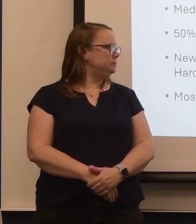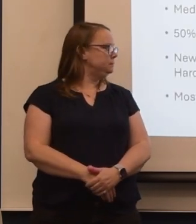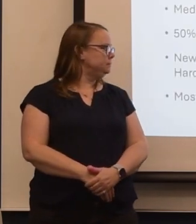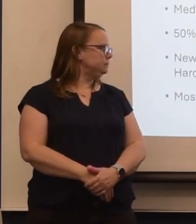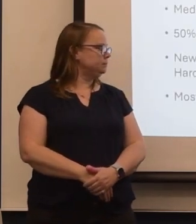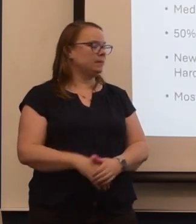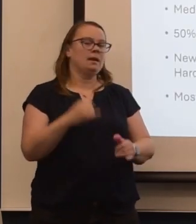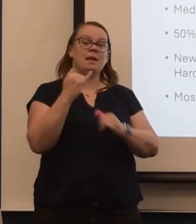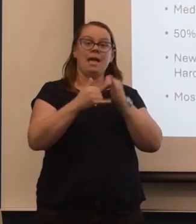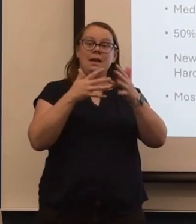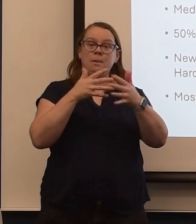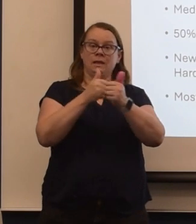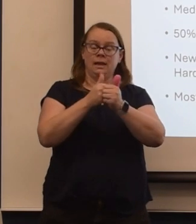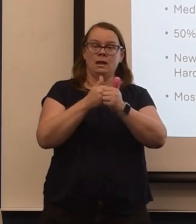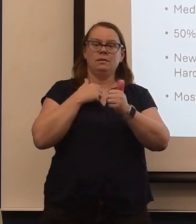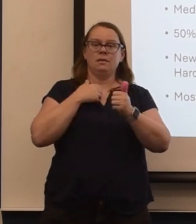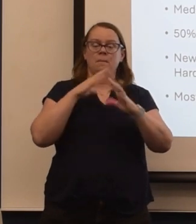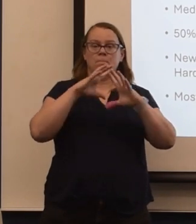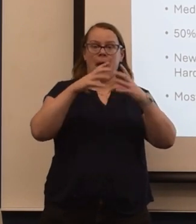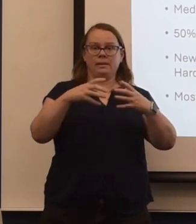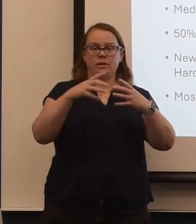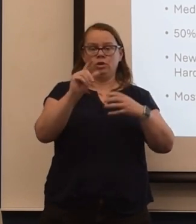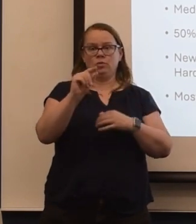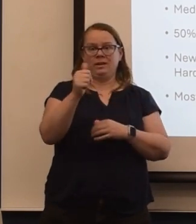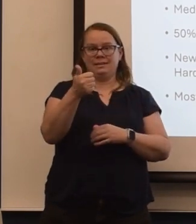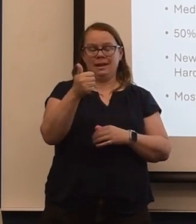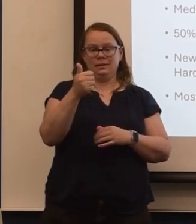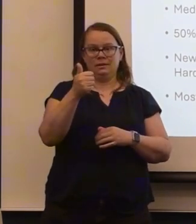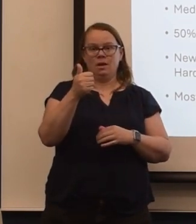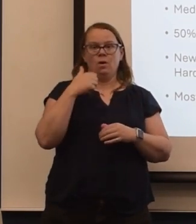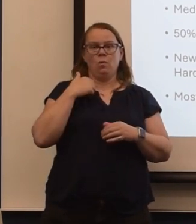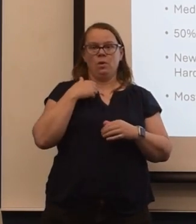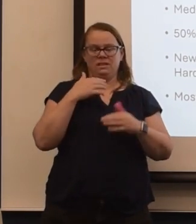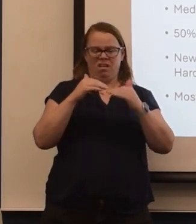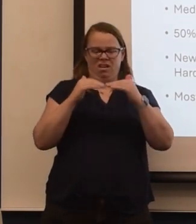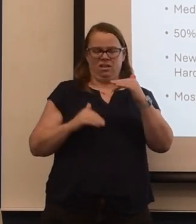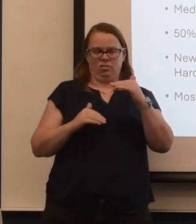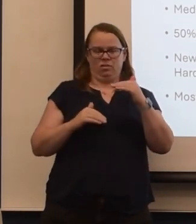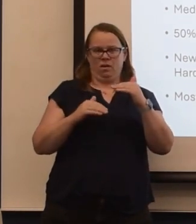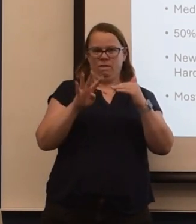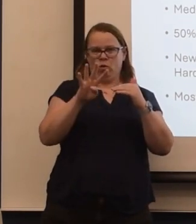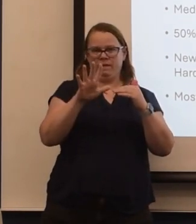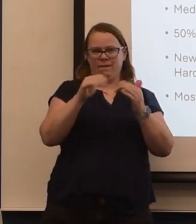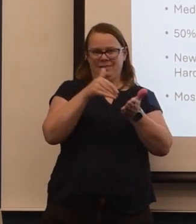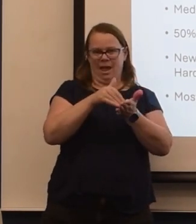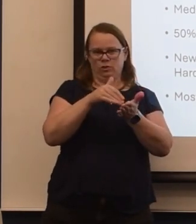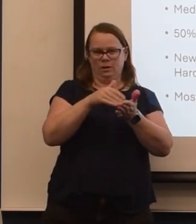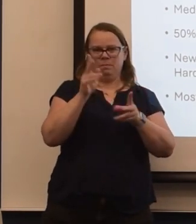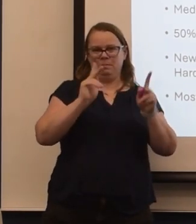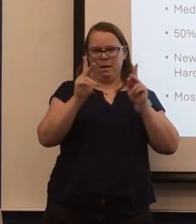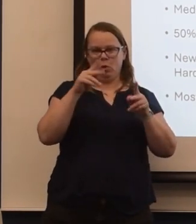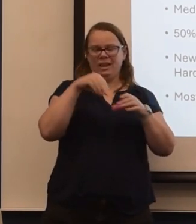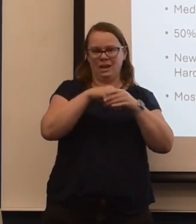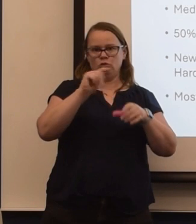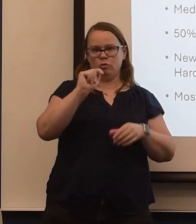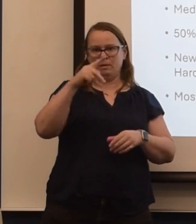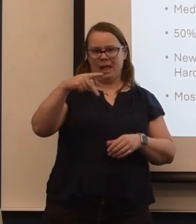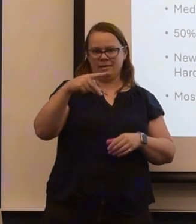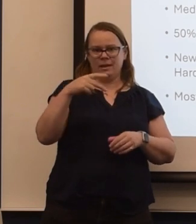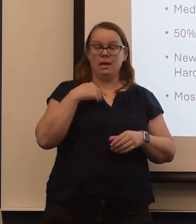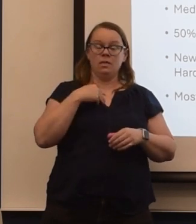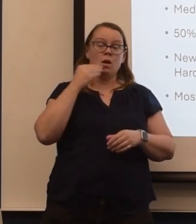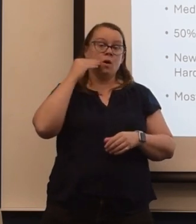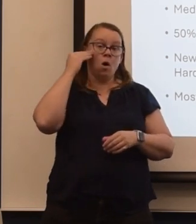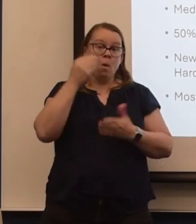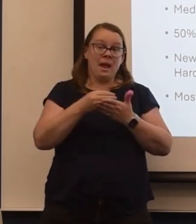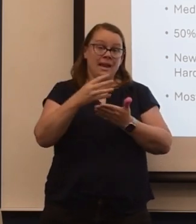So in the last update, the population in 2010 was right under 45,000 people in Truman Plaza. The household